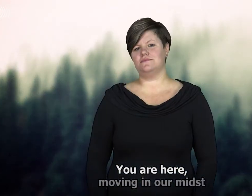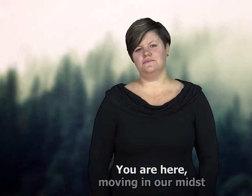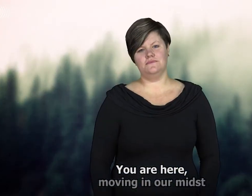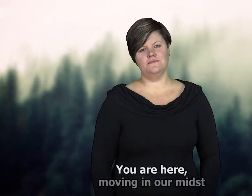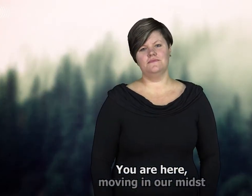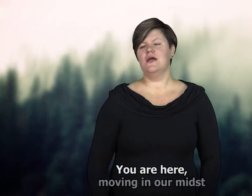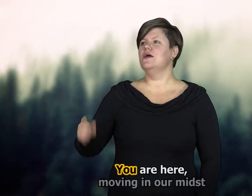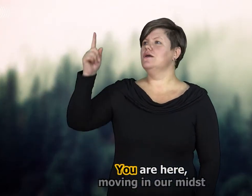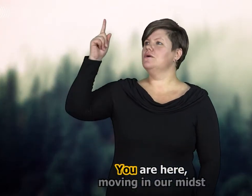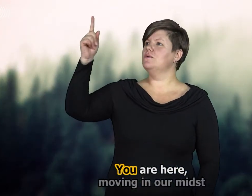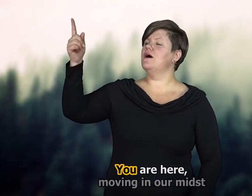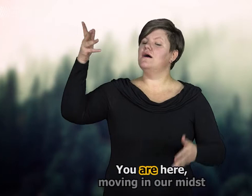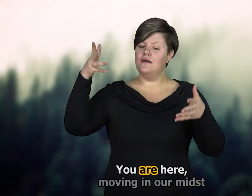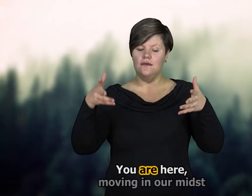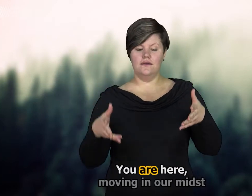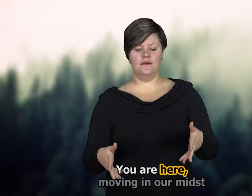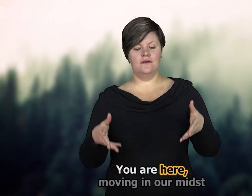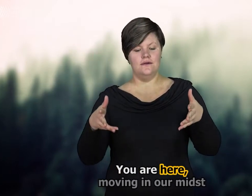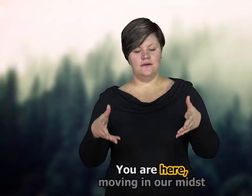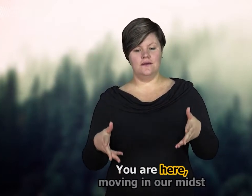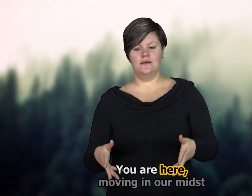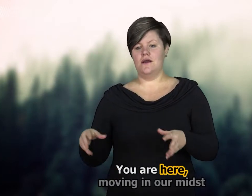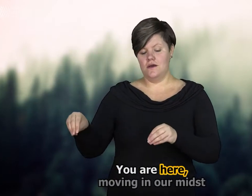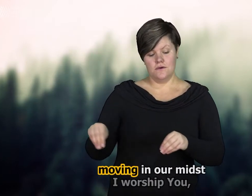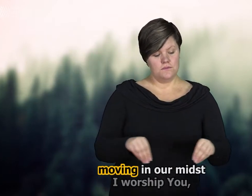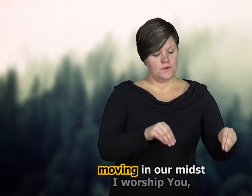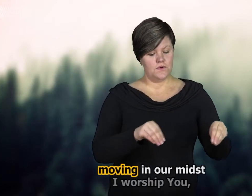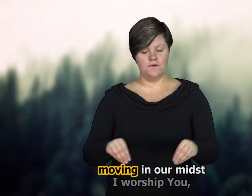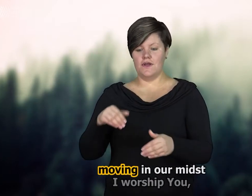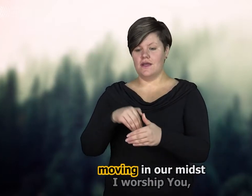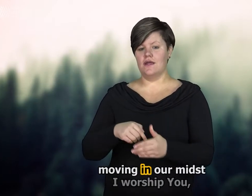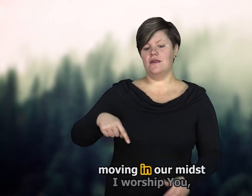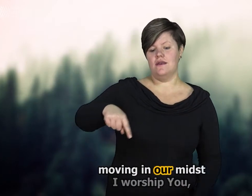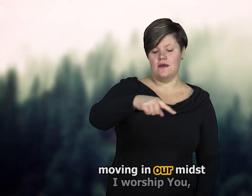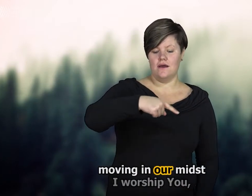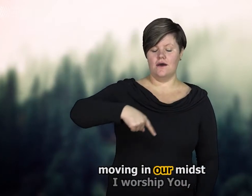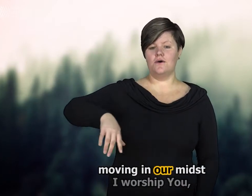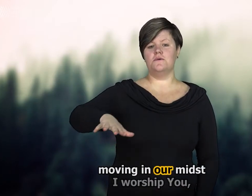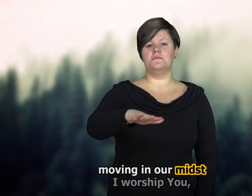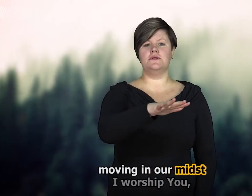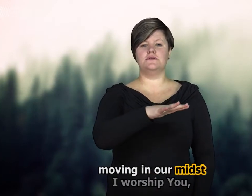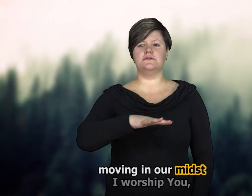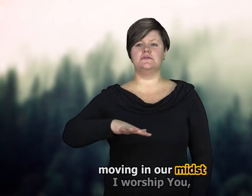You are here, moving in our midst